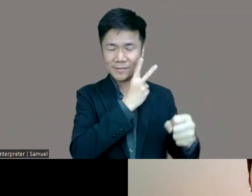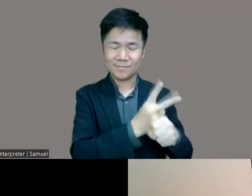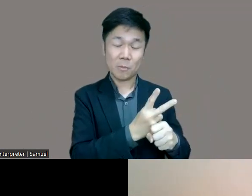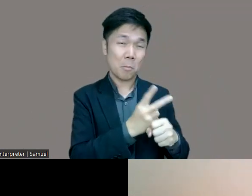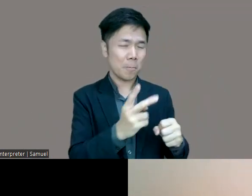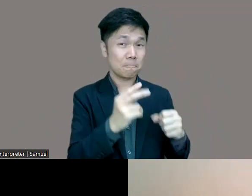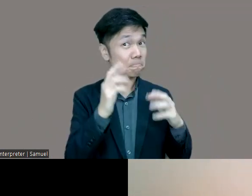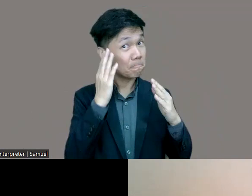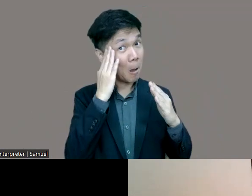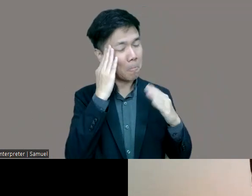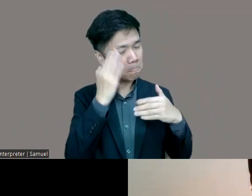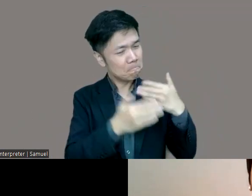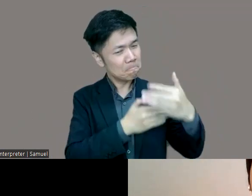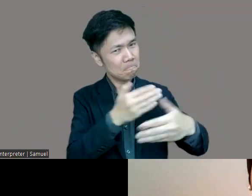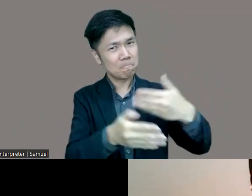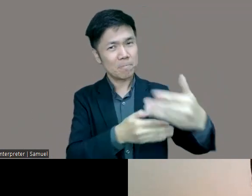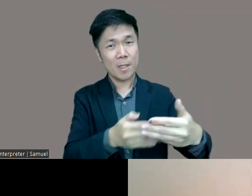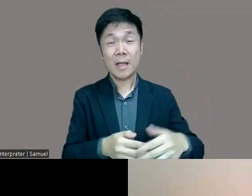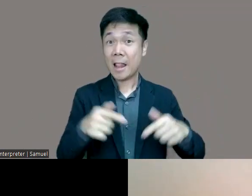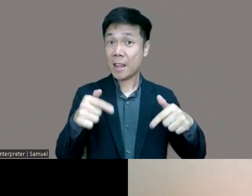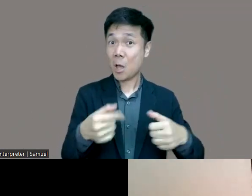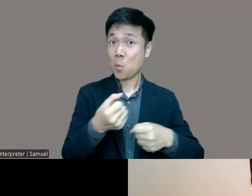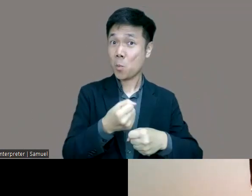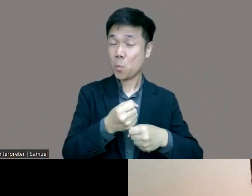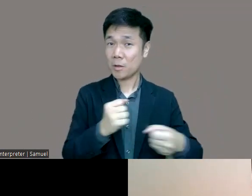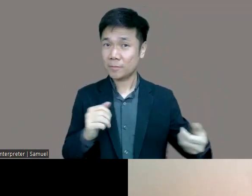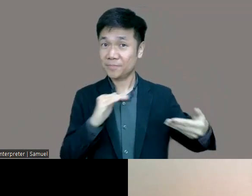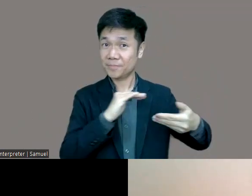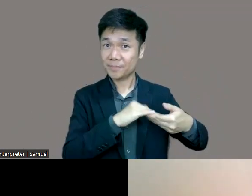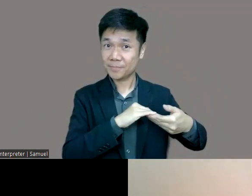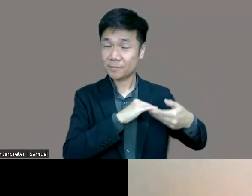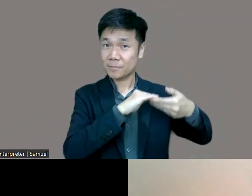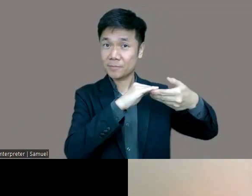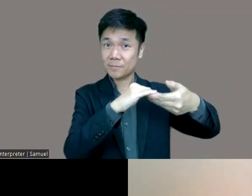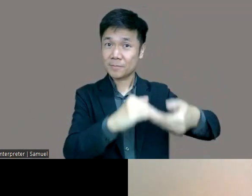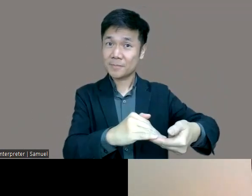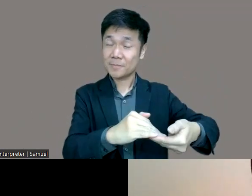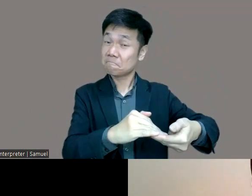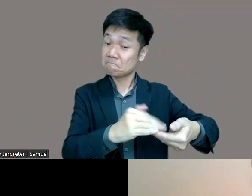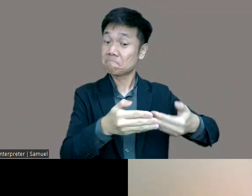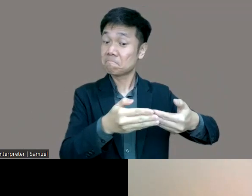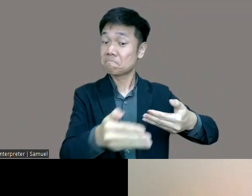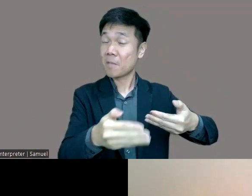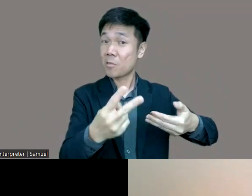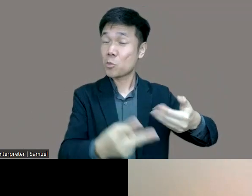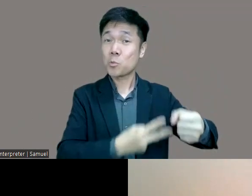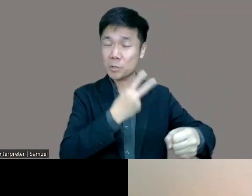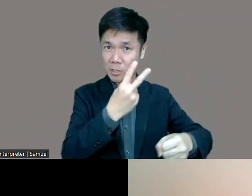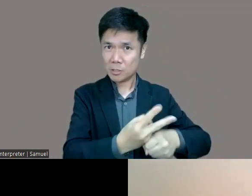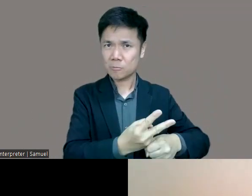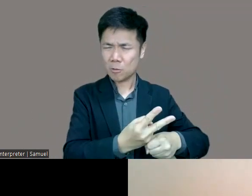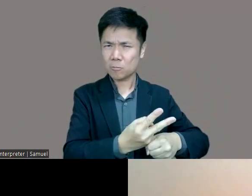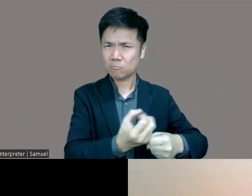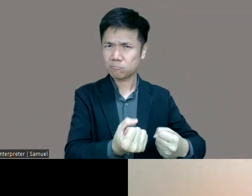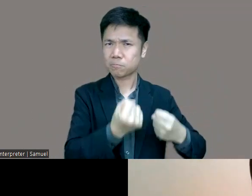come. But under this current framework, we think it would be another 2 years for this level of collaboration, and hopefully